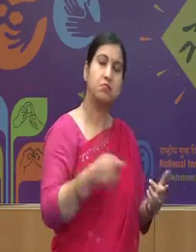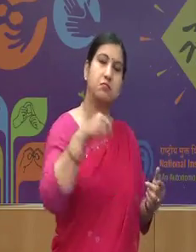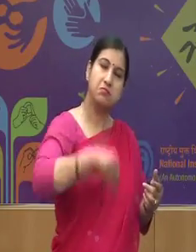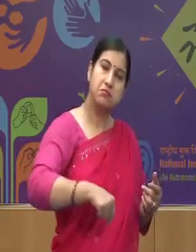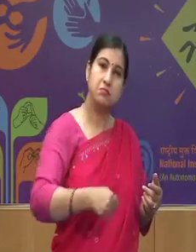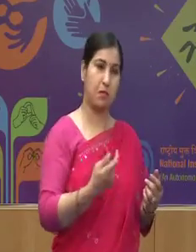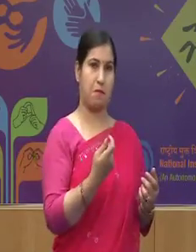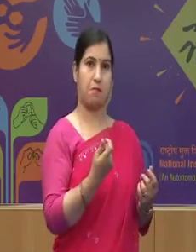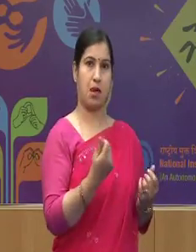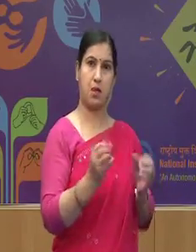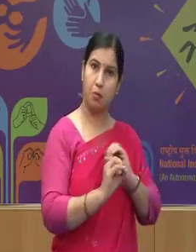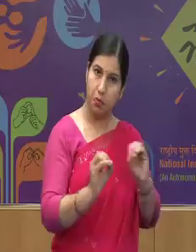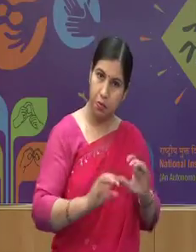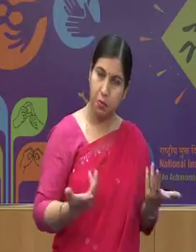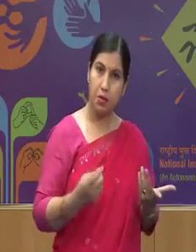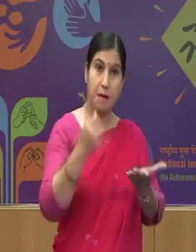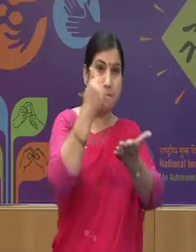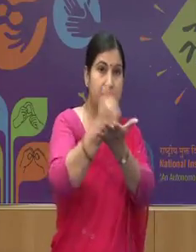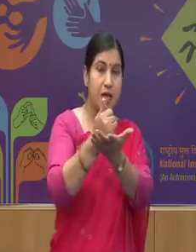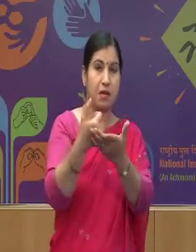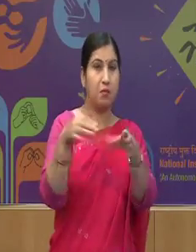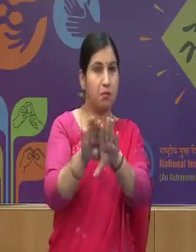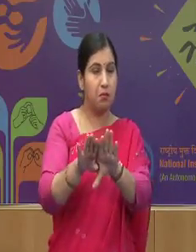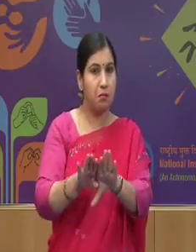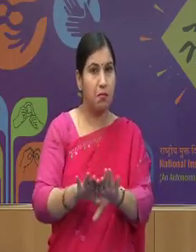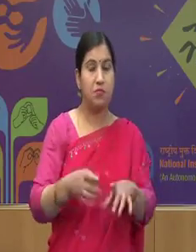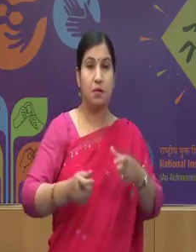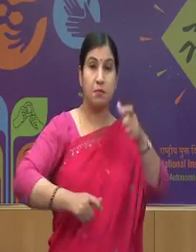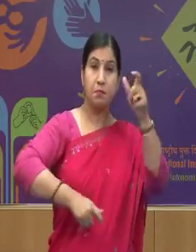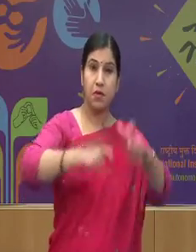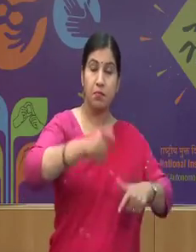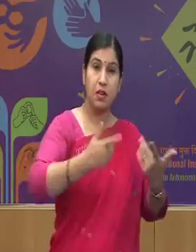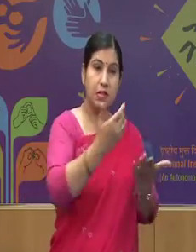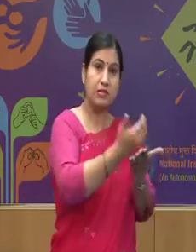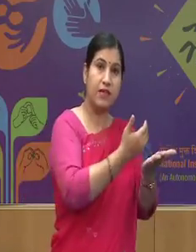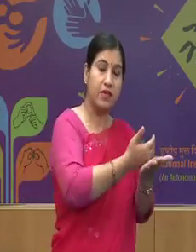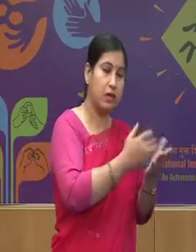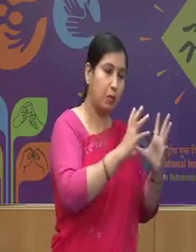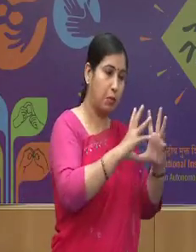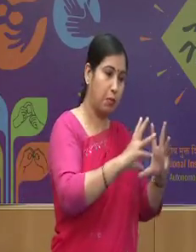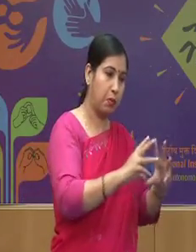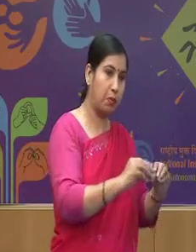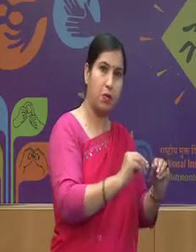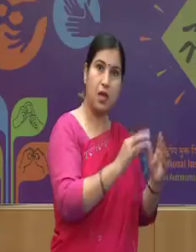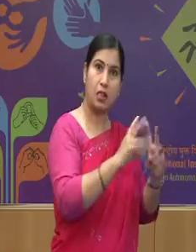due to lack of money. The banks were closed and people's savings in them were lost.